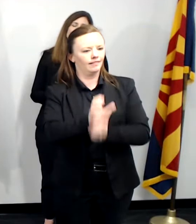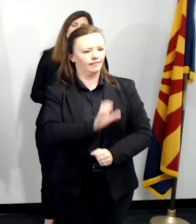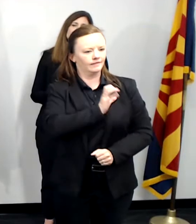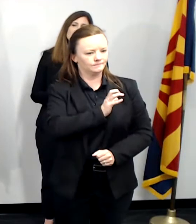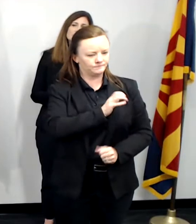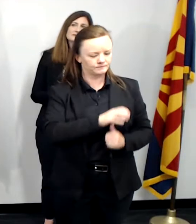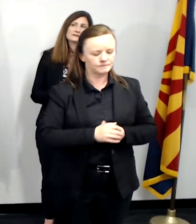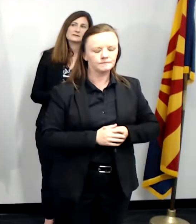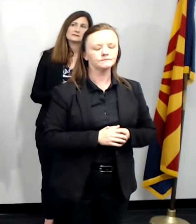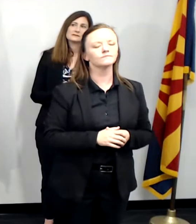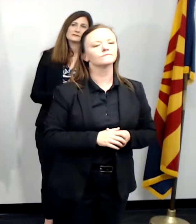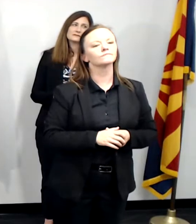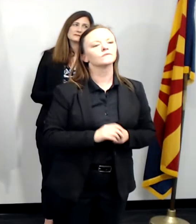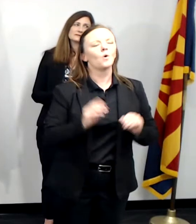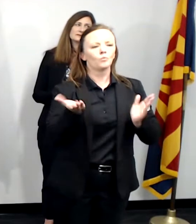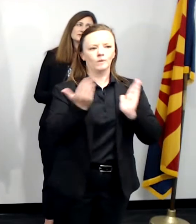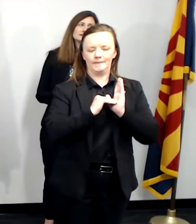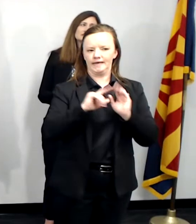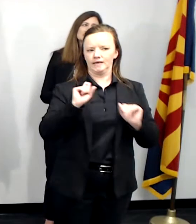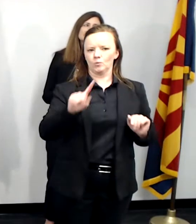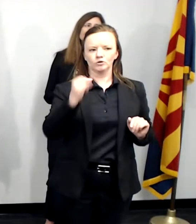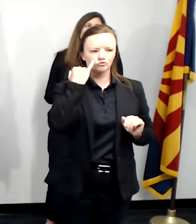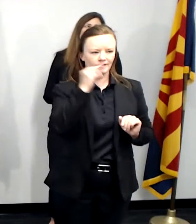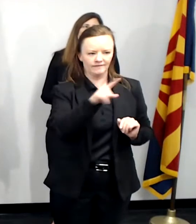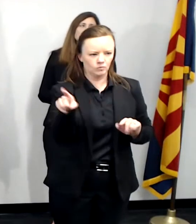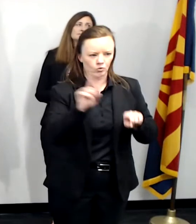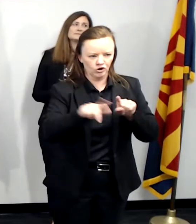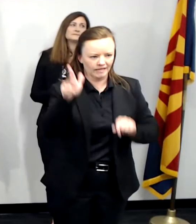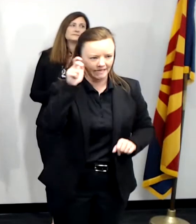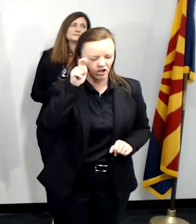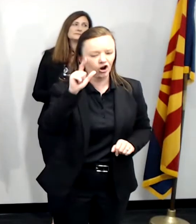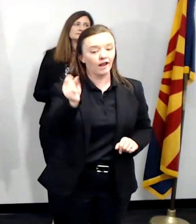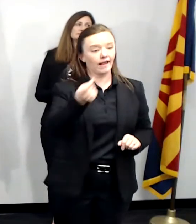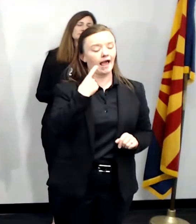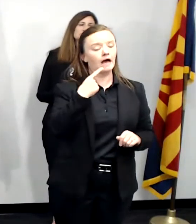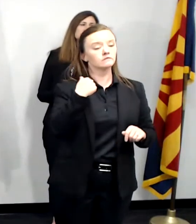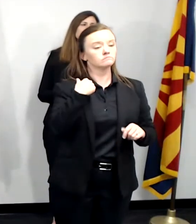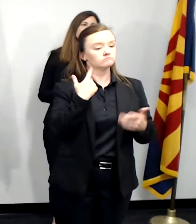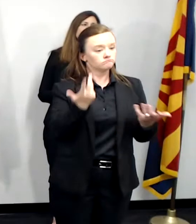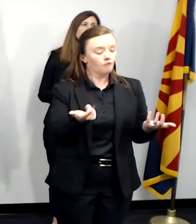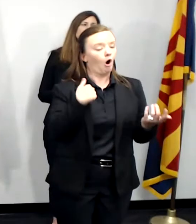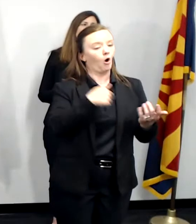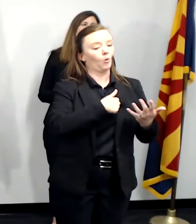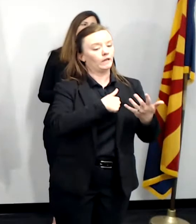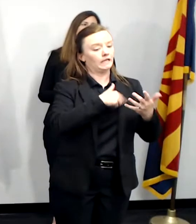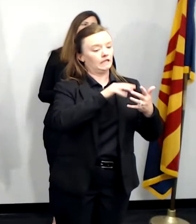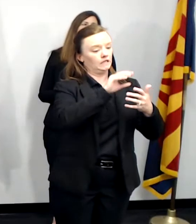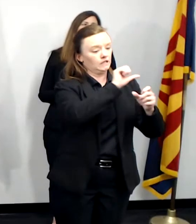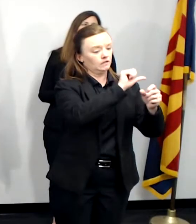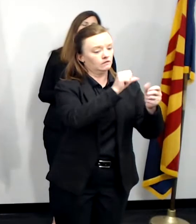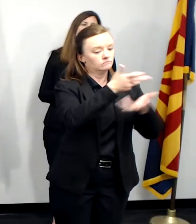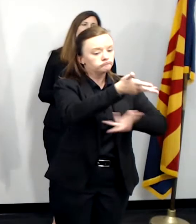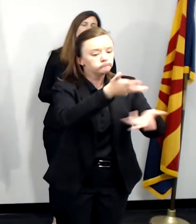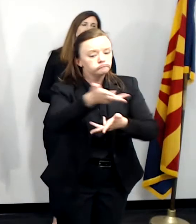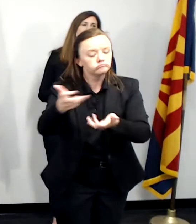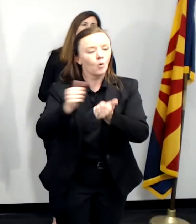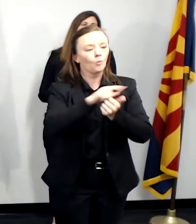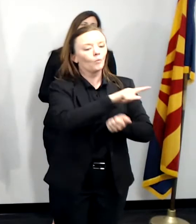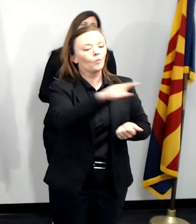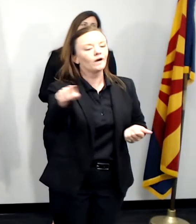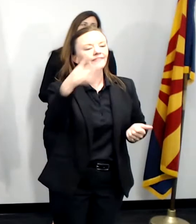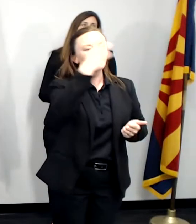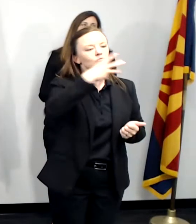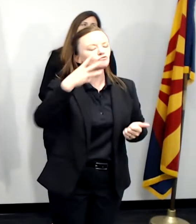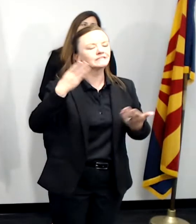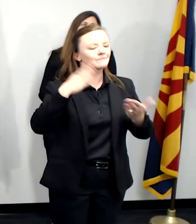on Facebook and the webinar, it's if you didn't hear that, the question is, do we have resources or outreach to undocumented individuals who might